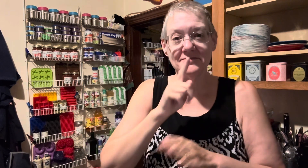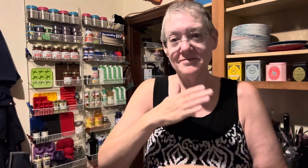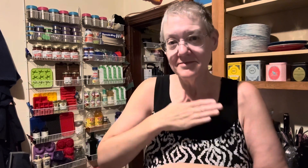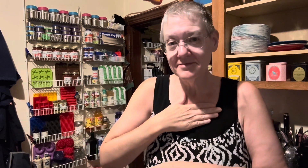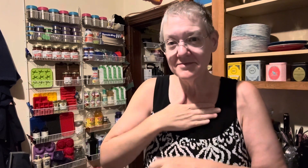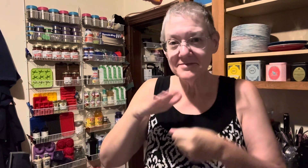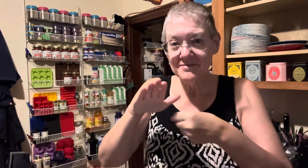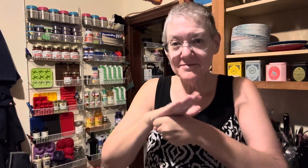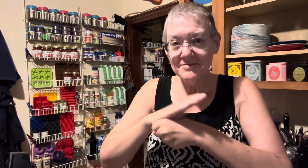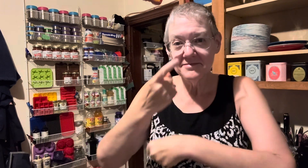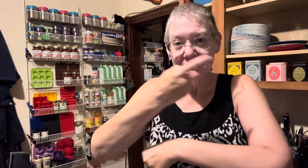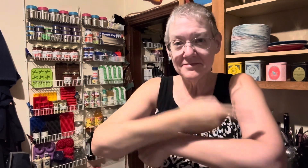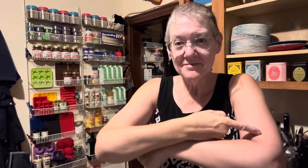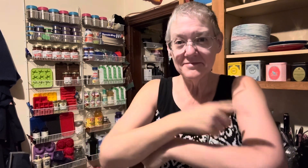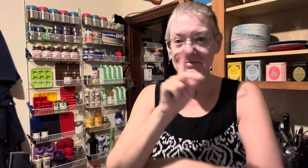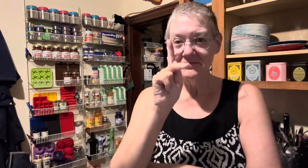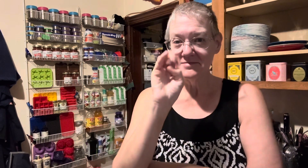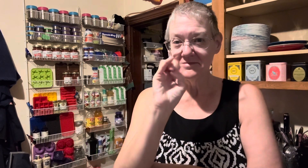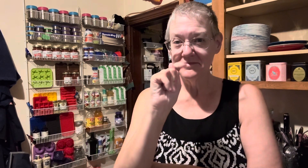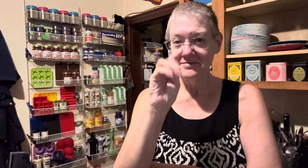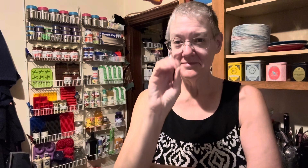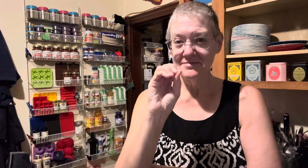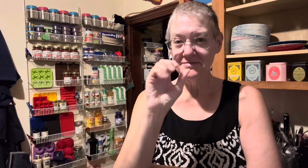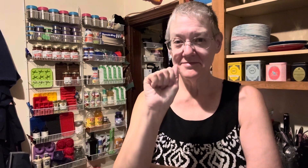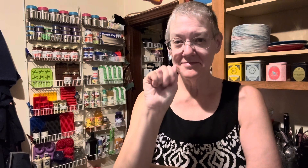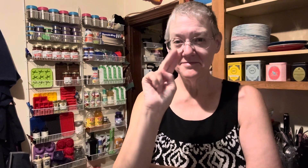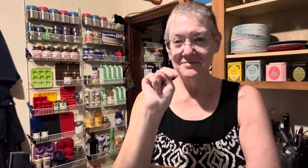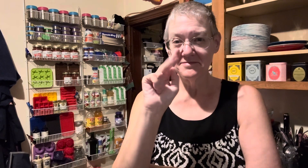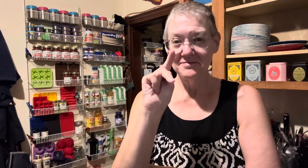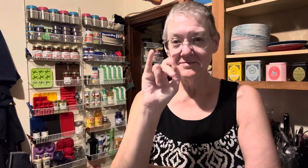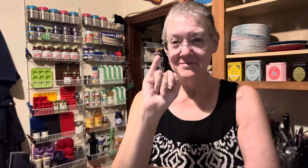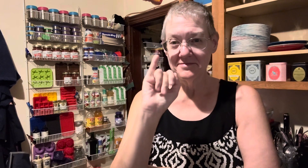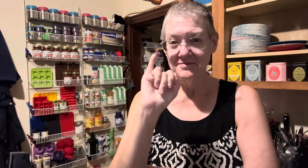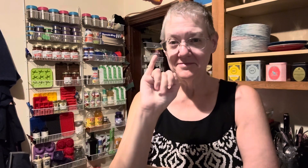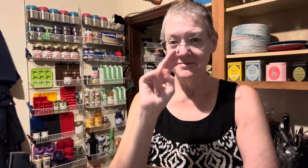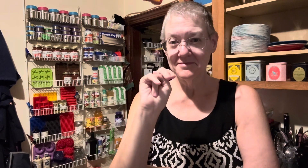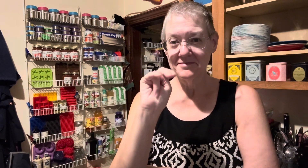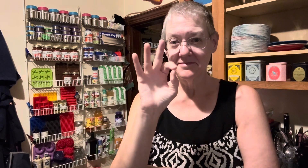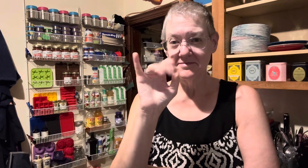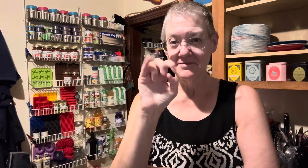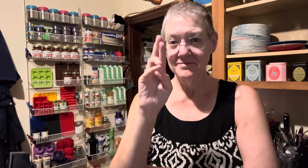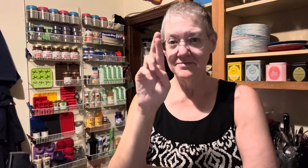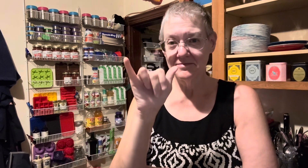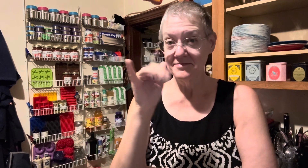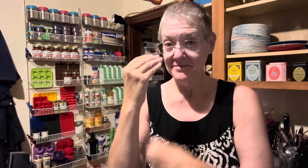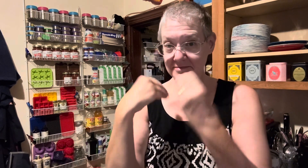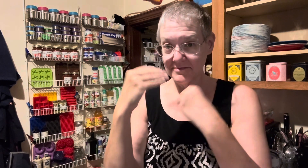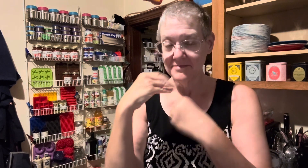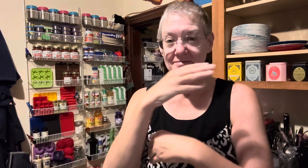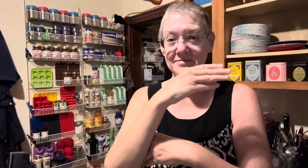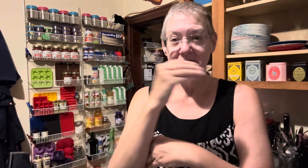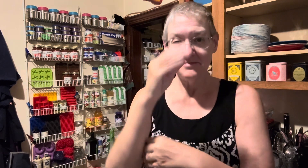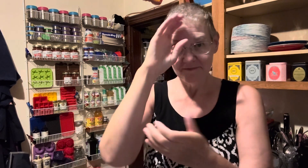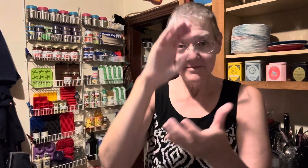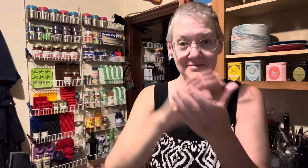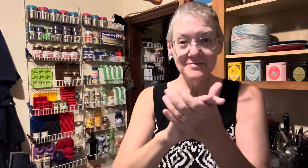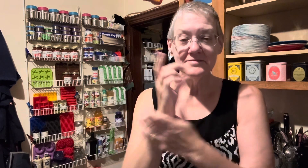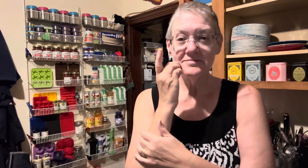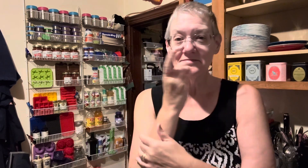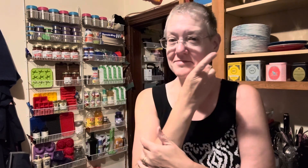video, my full day of keto anti-inflammatory eating and my husband Dale's